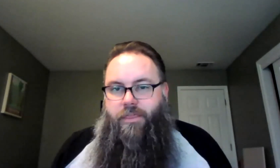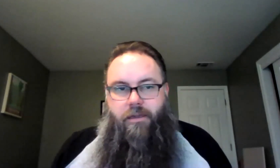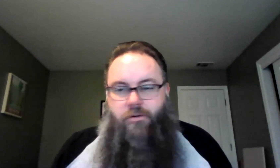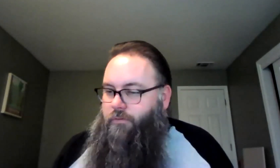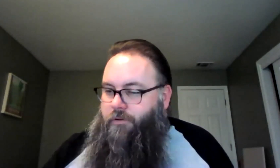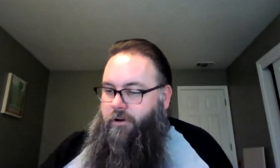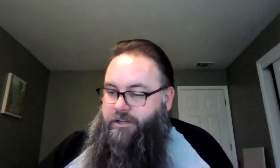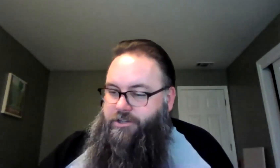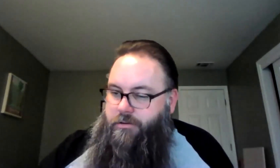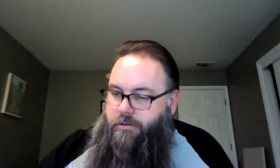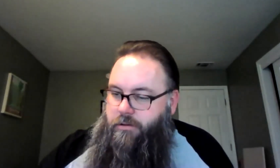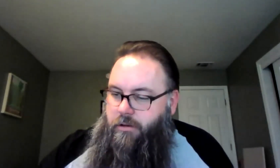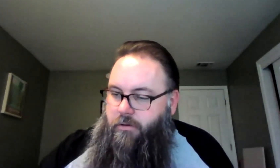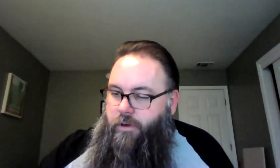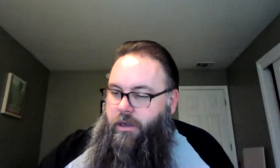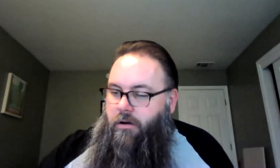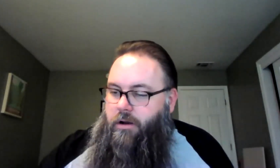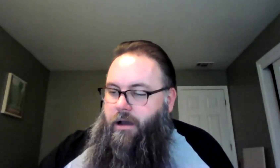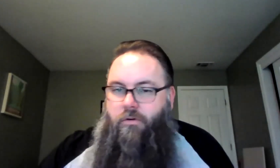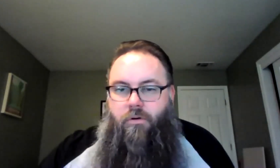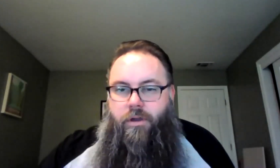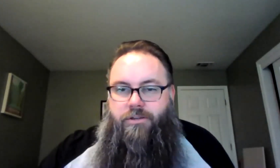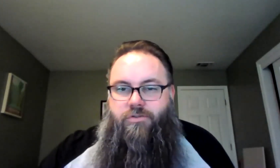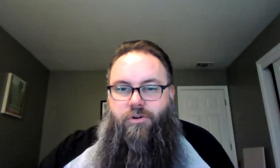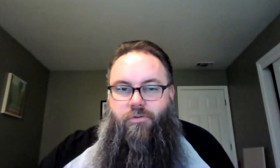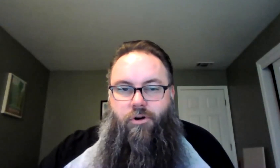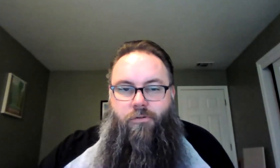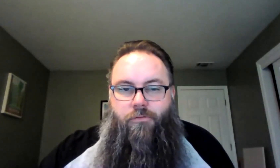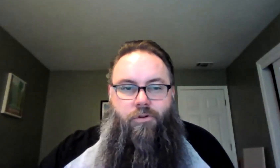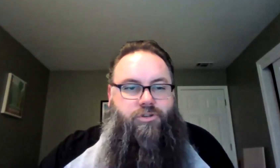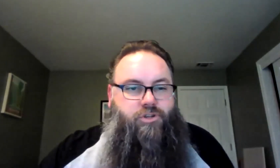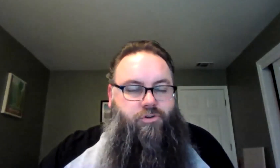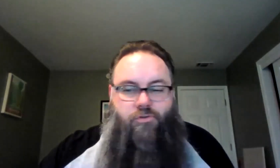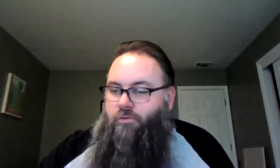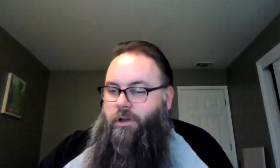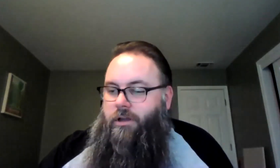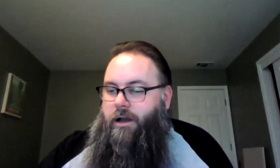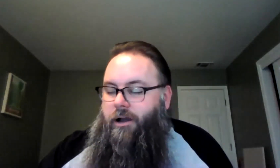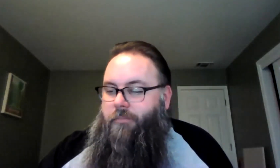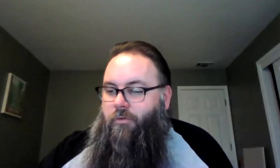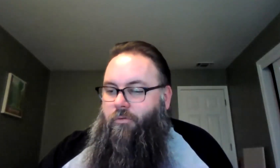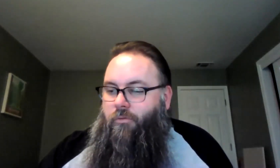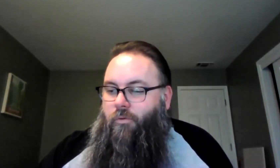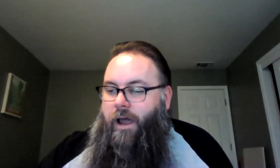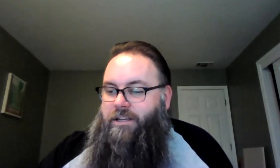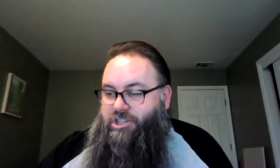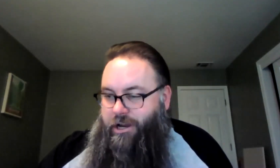All right, thank you very much. We are now going to go over to